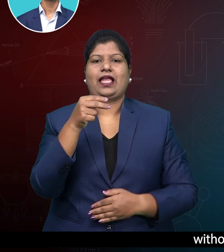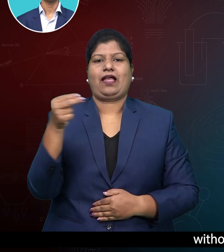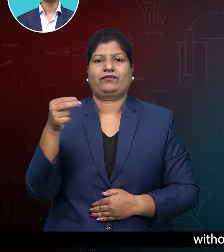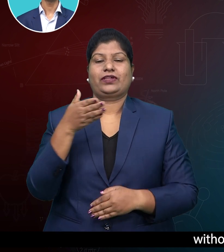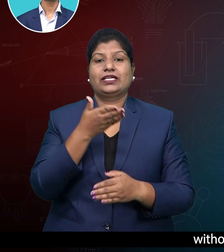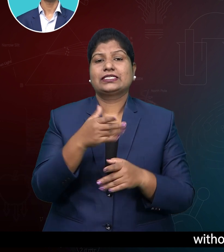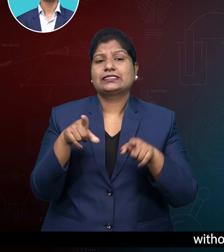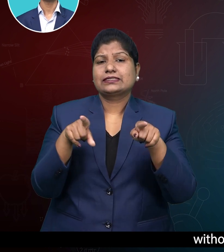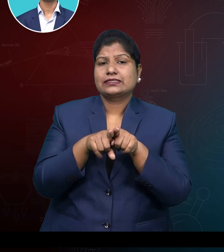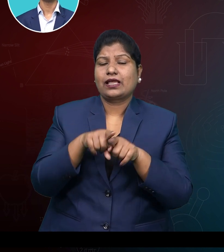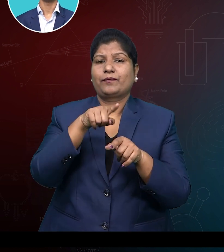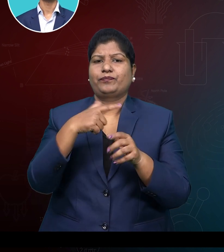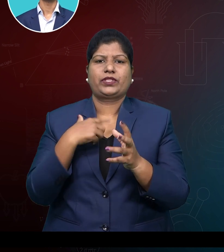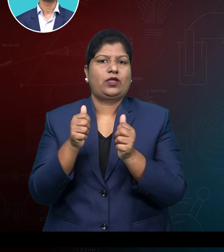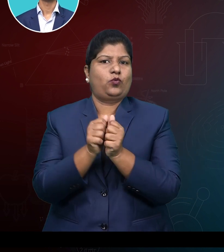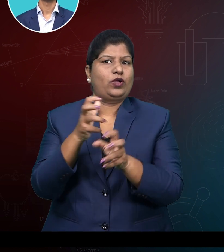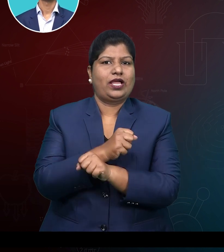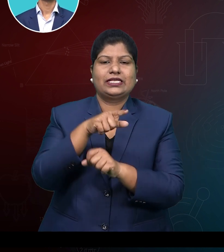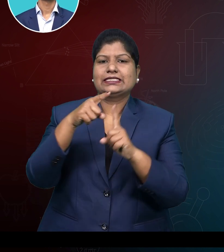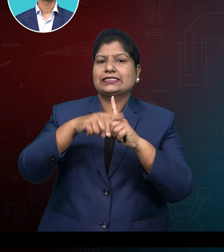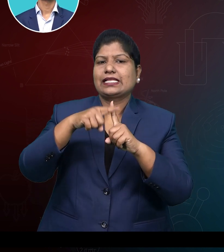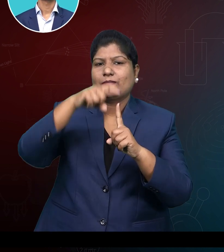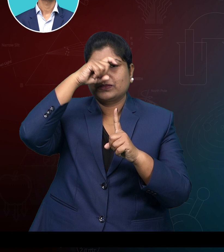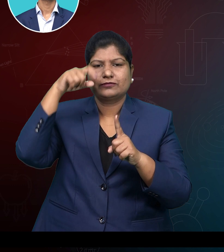without any temperature changes.